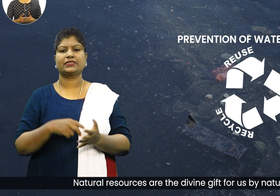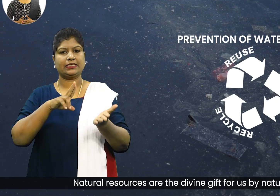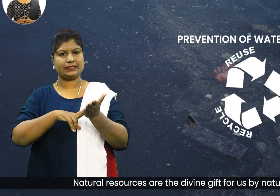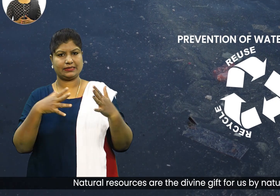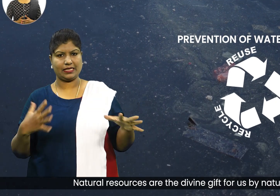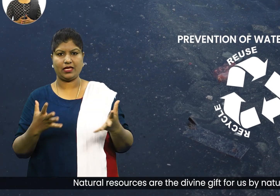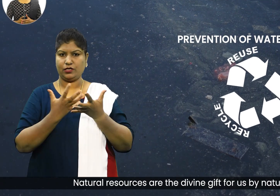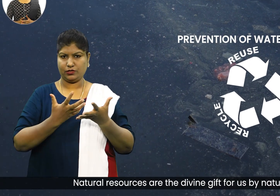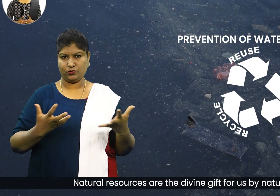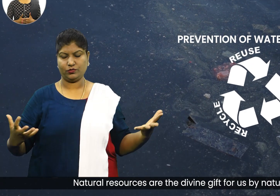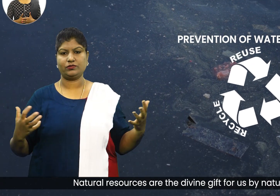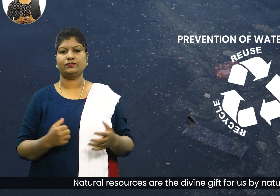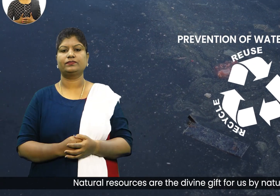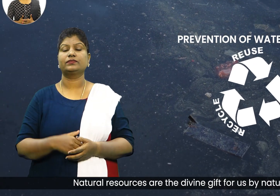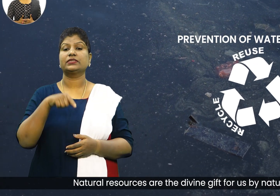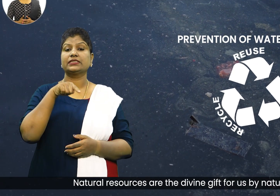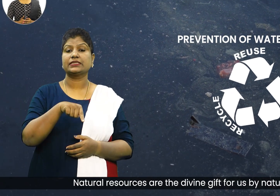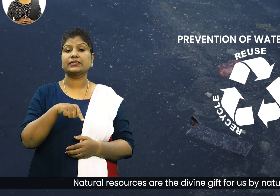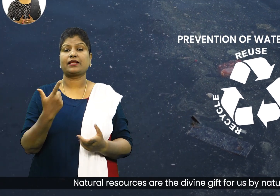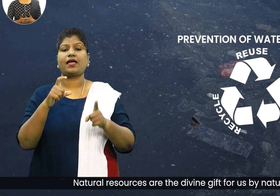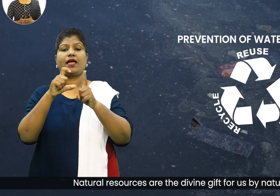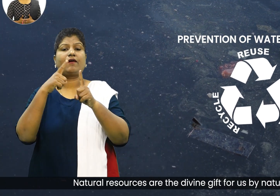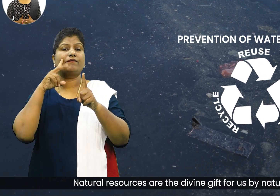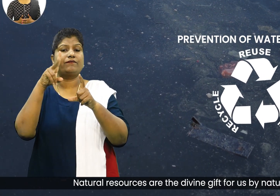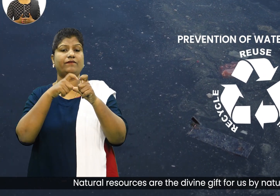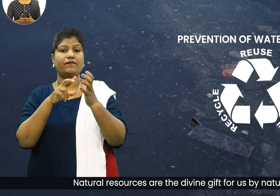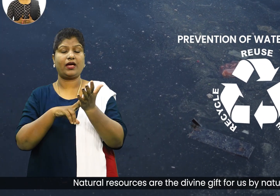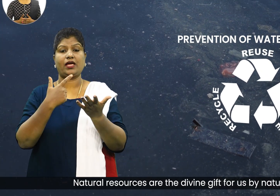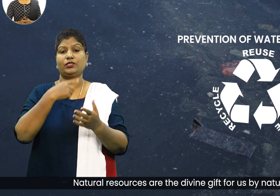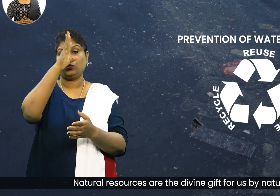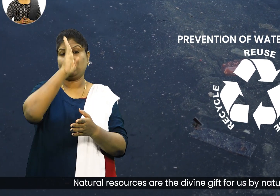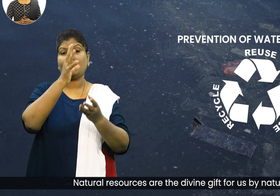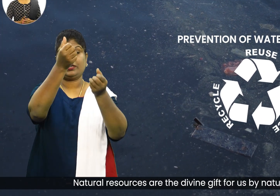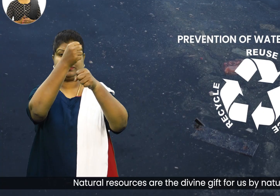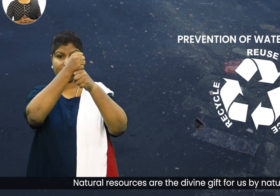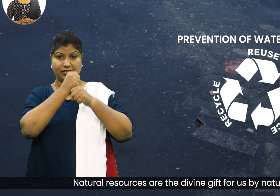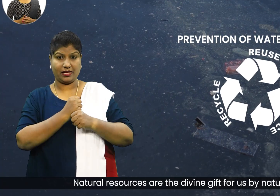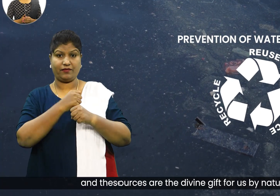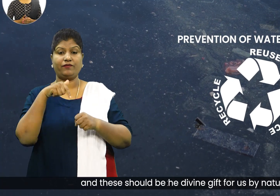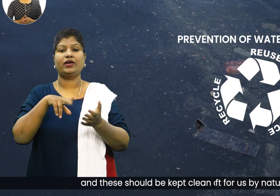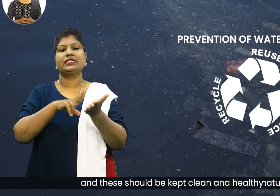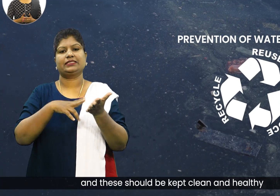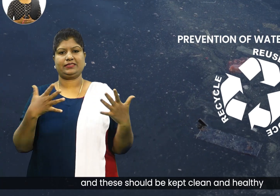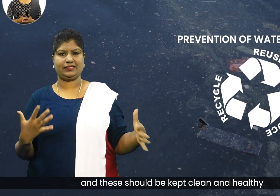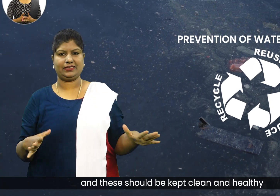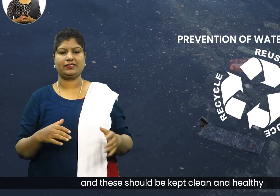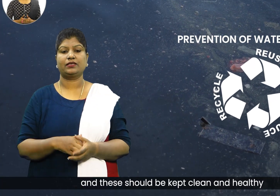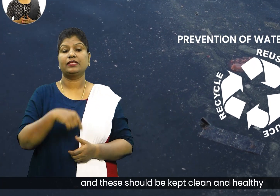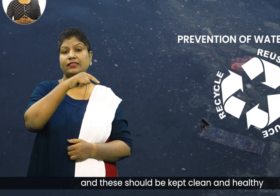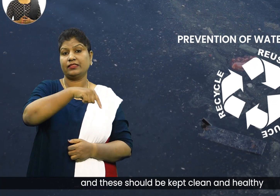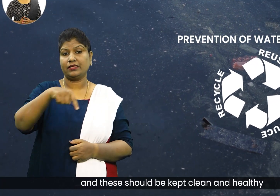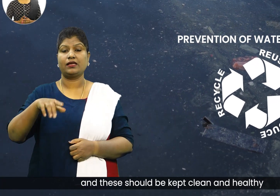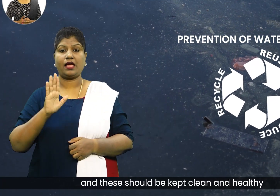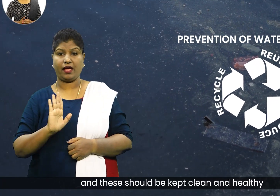Natural resources are the divine gift for us by the nature, and these